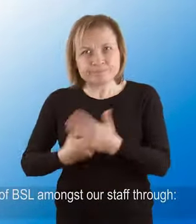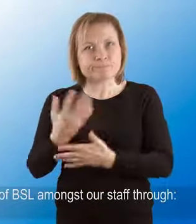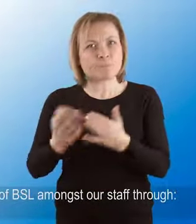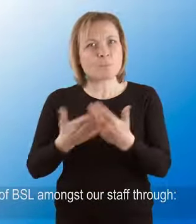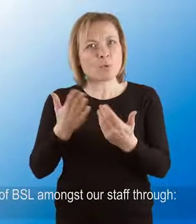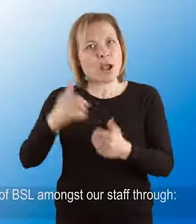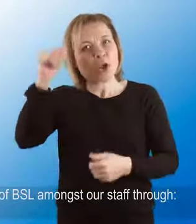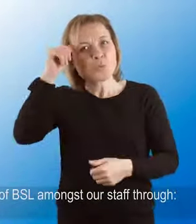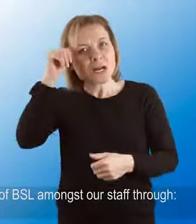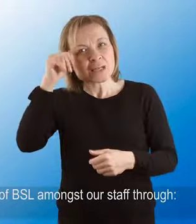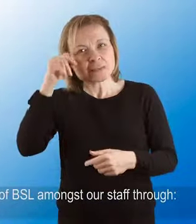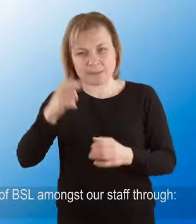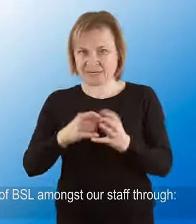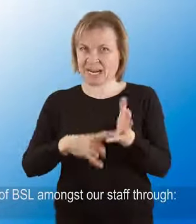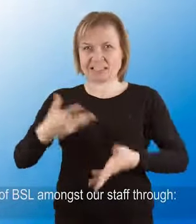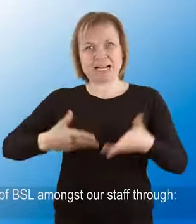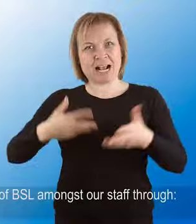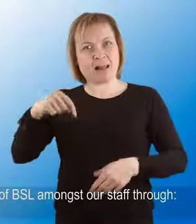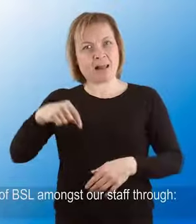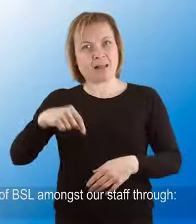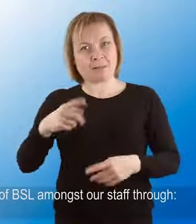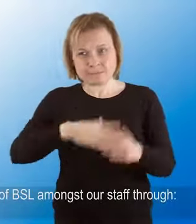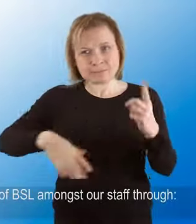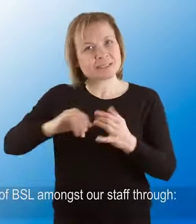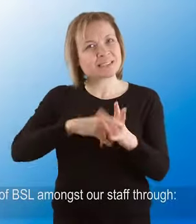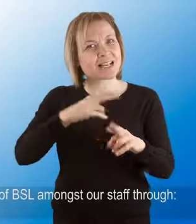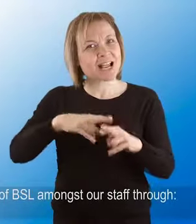Develop awareness of BSL amongst our staff through